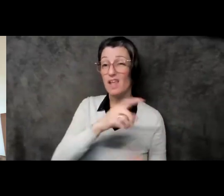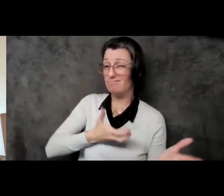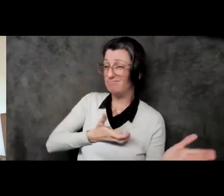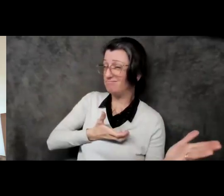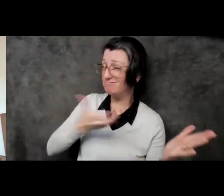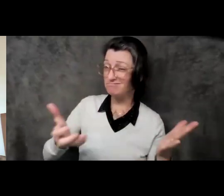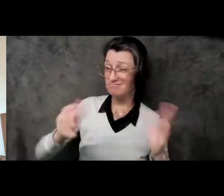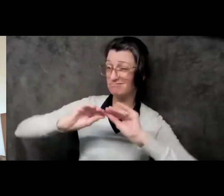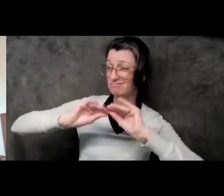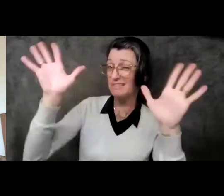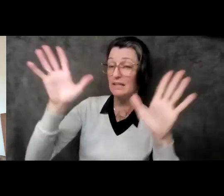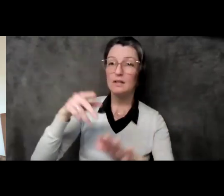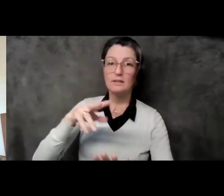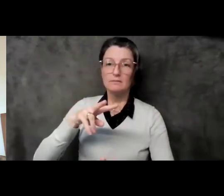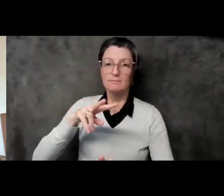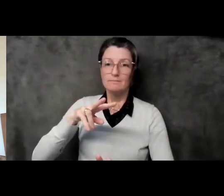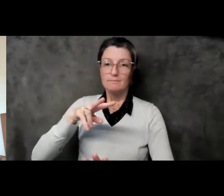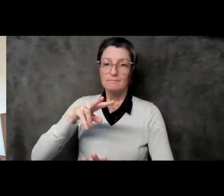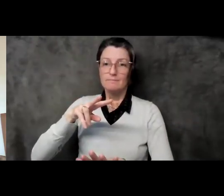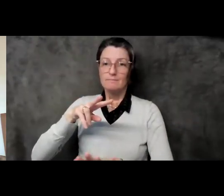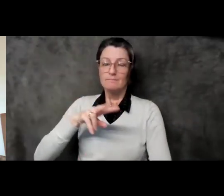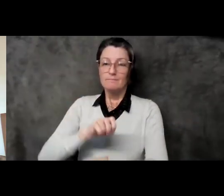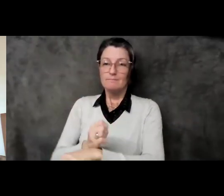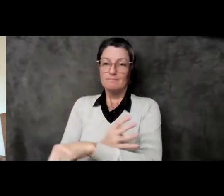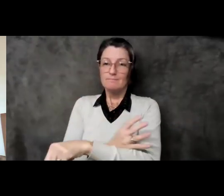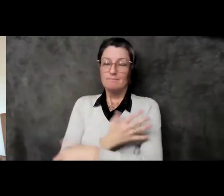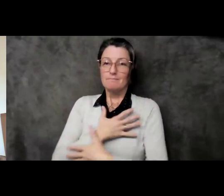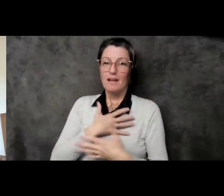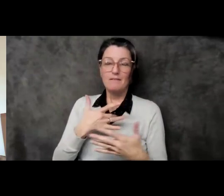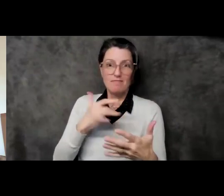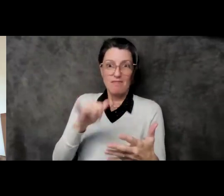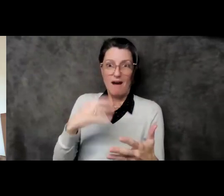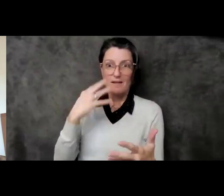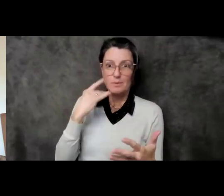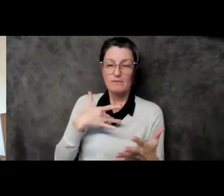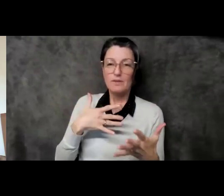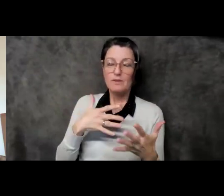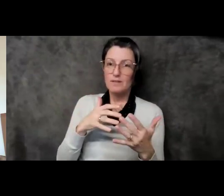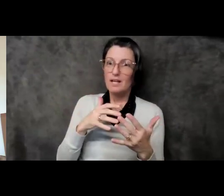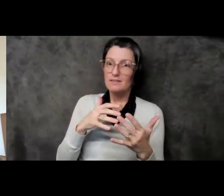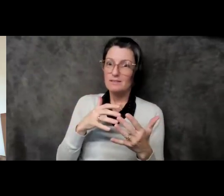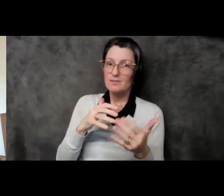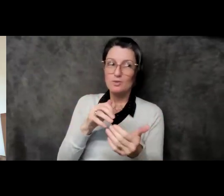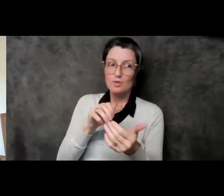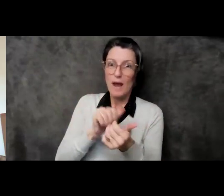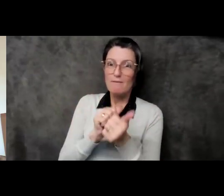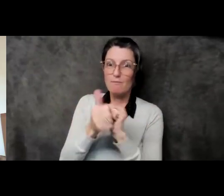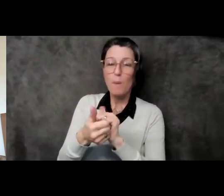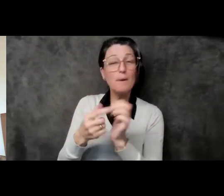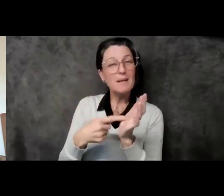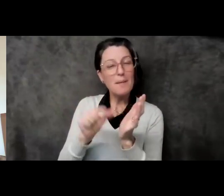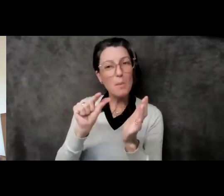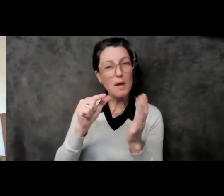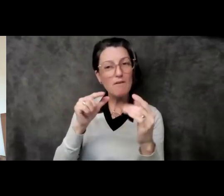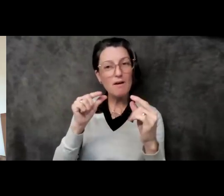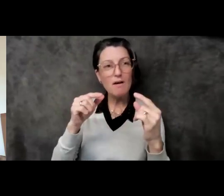because oftentimes it's always a transformative experience, but oftentimes there's a collision of